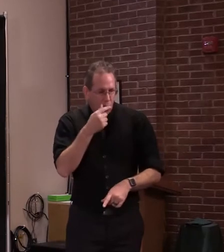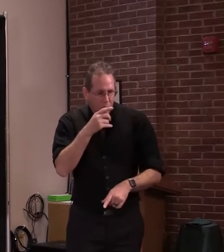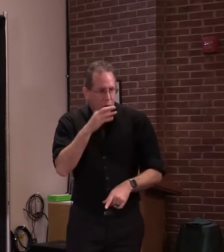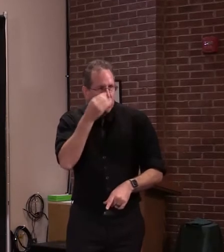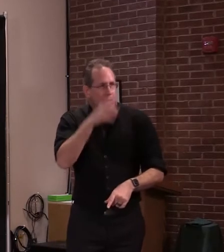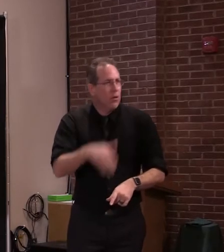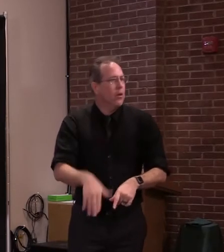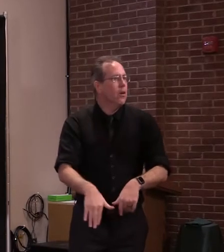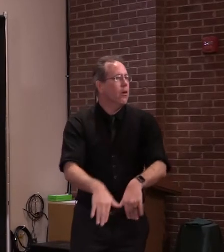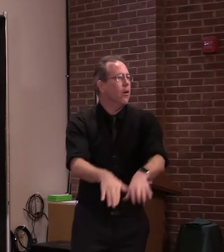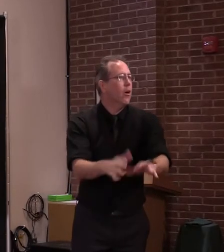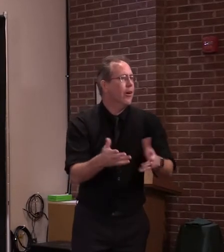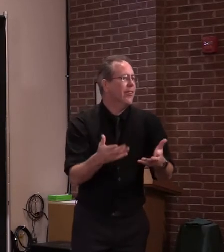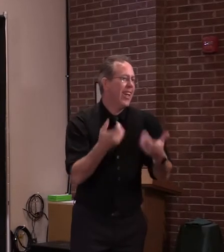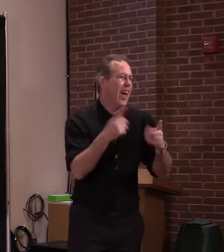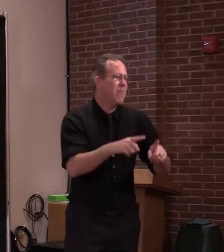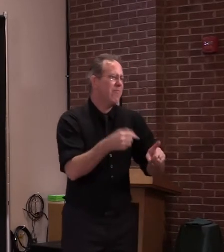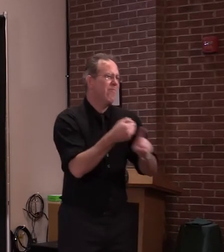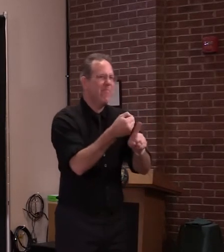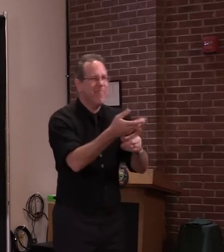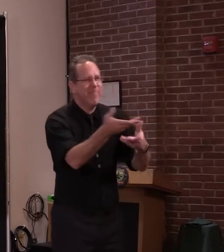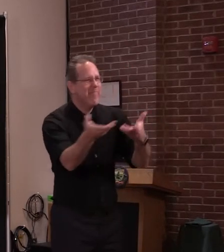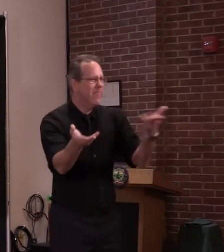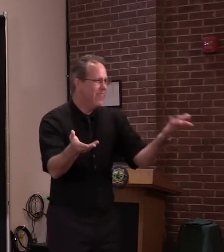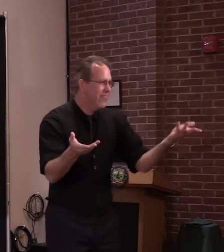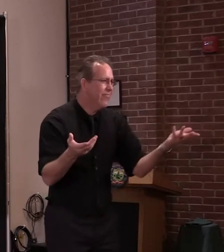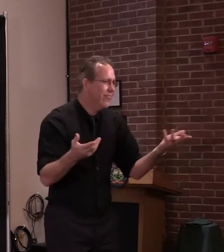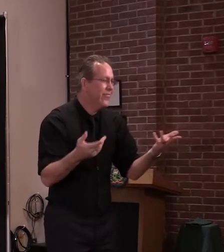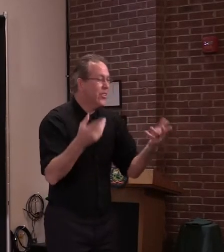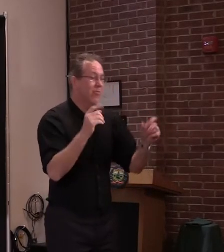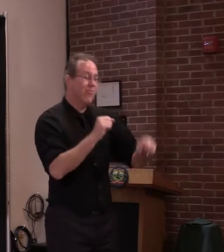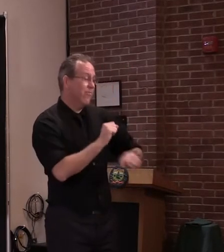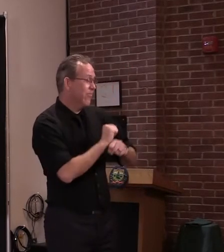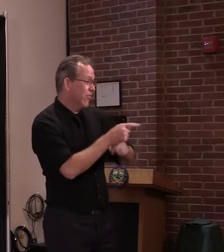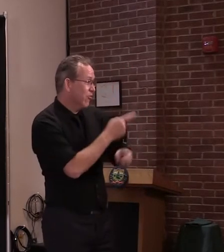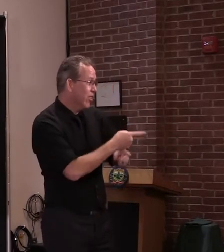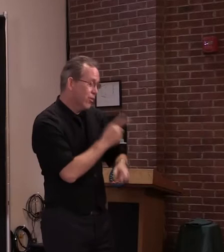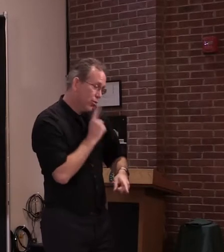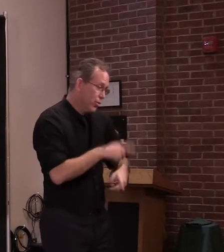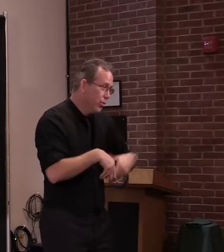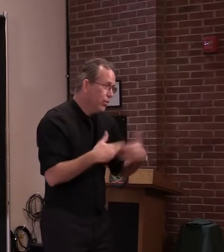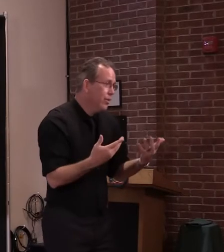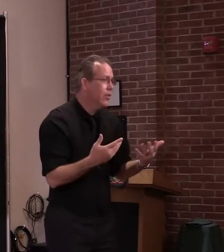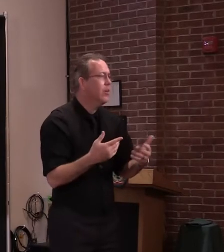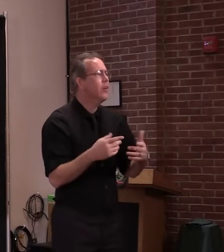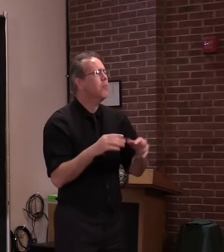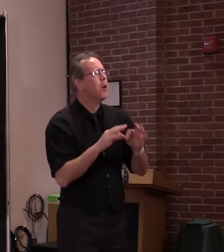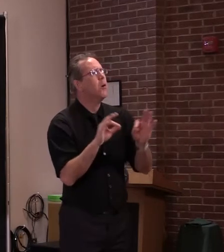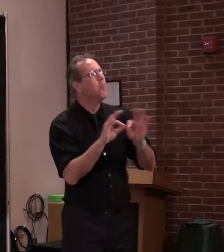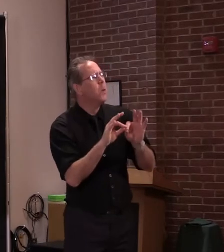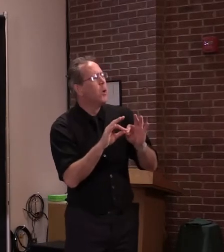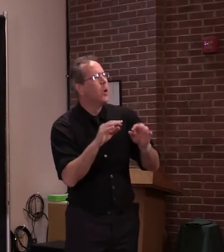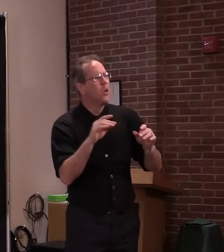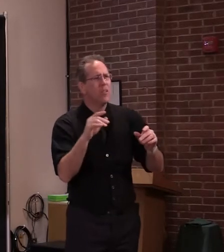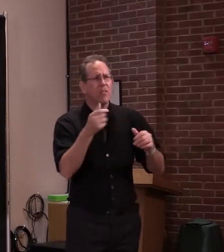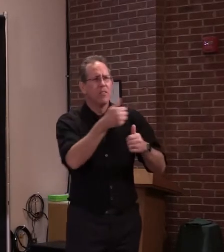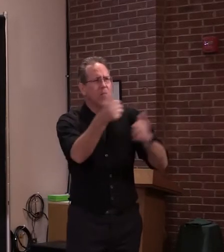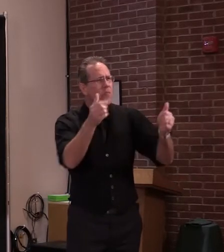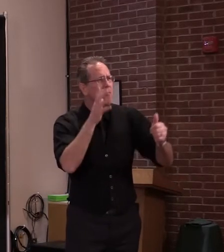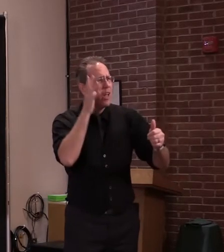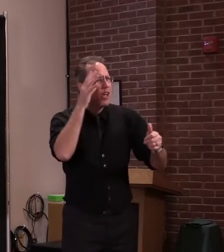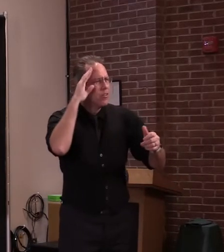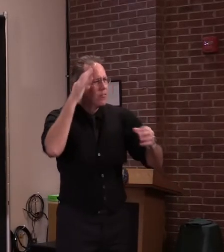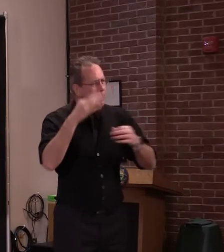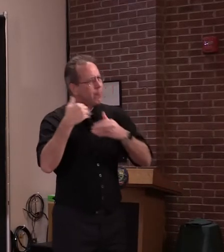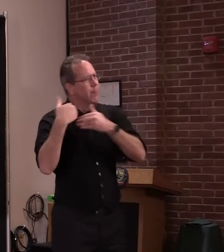So going back to some form of self-responsibility is important, but